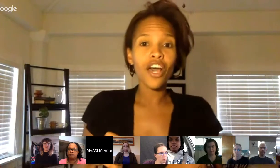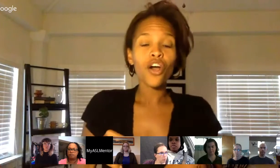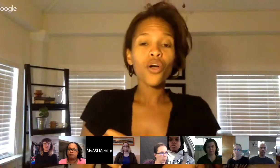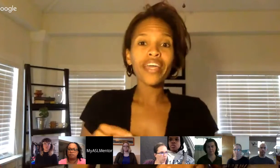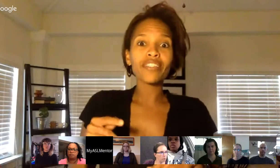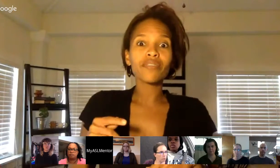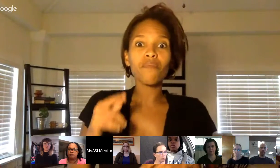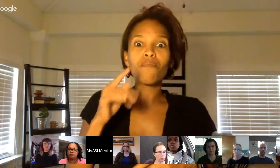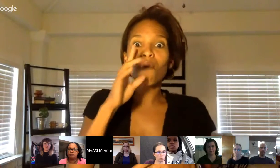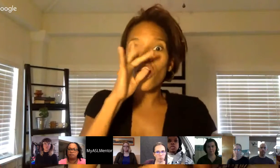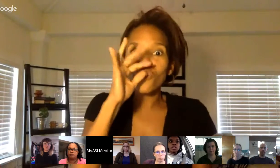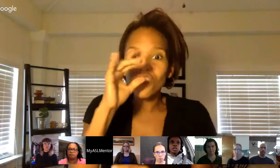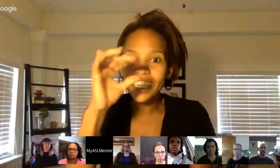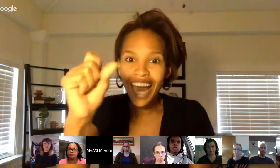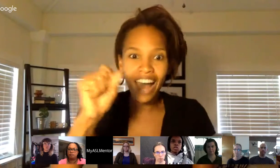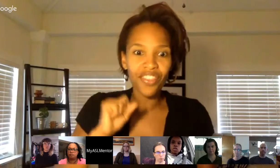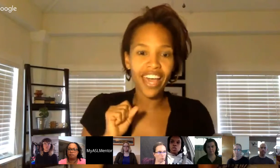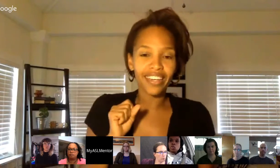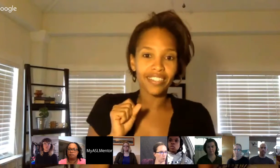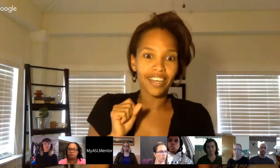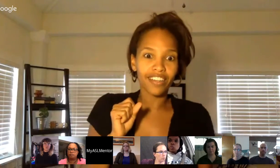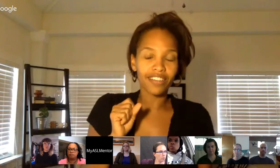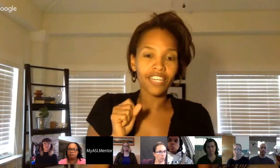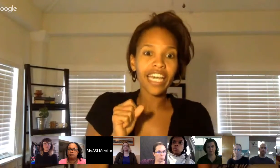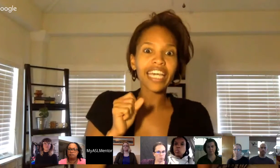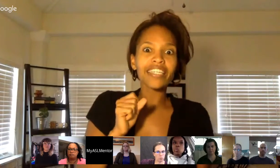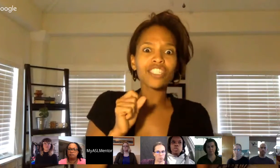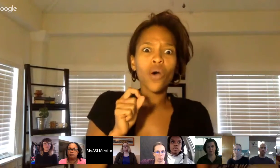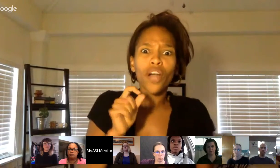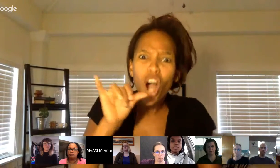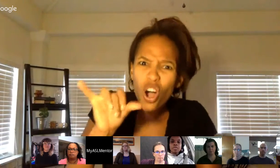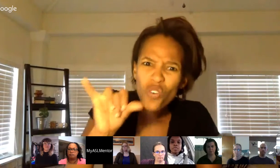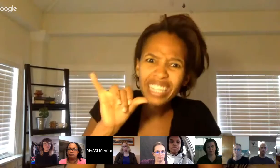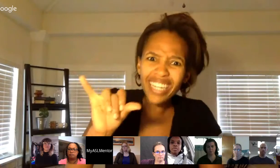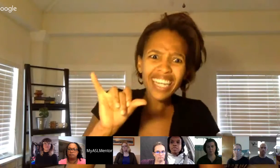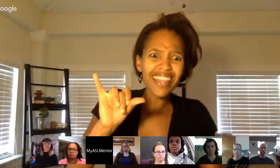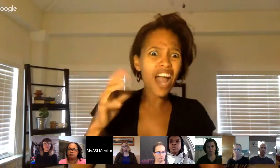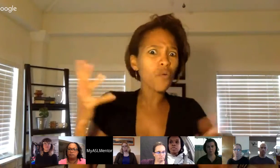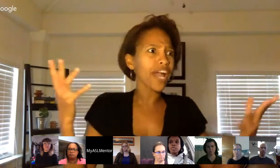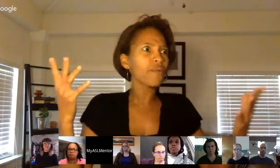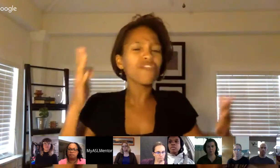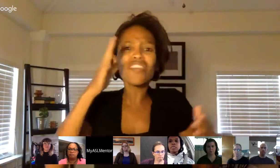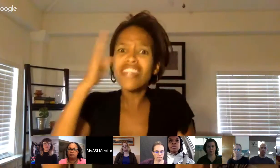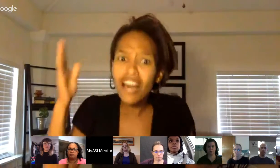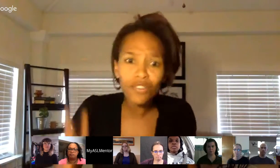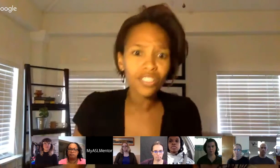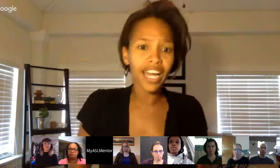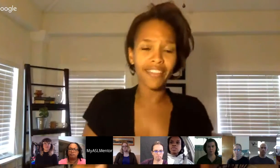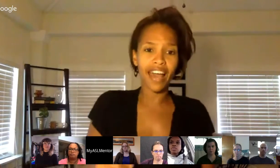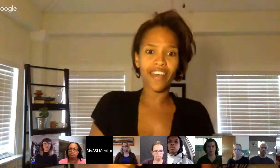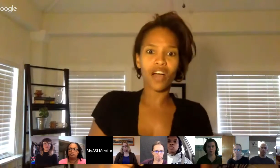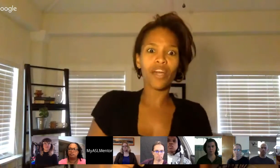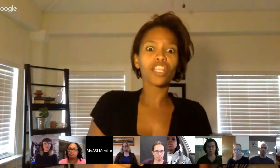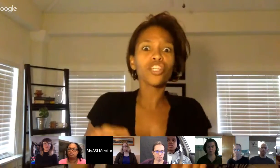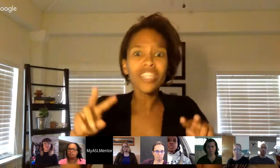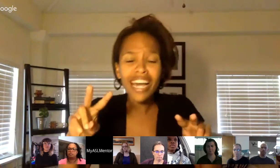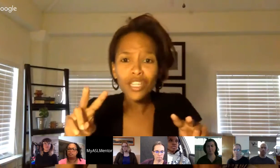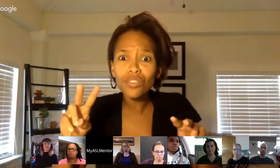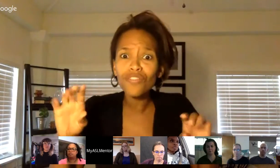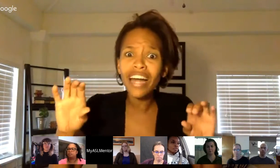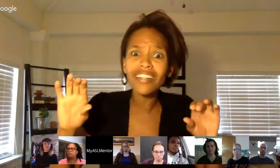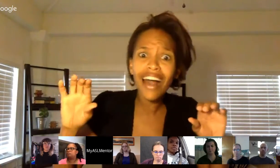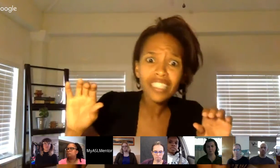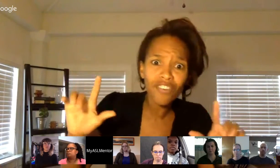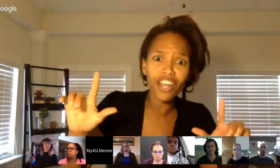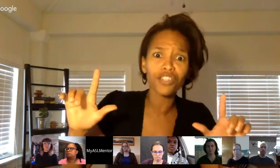is marveling at the ASL. Is going, oh, they signed it that way. I would have never signed that way. Look at that